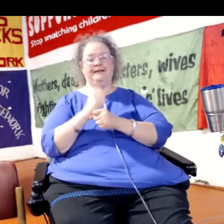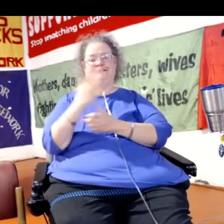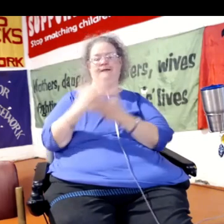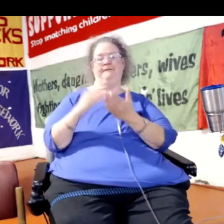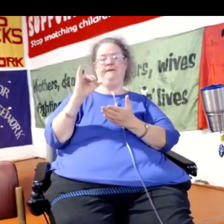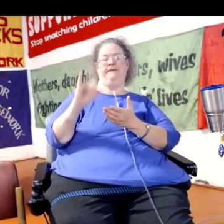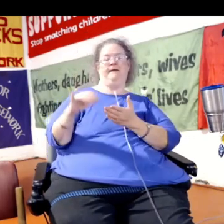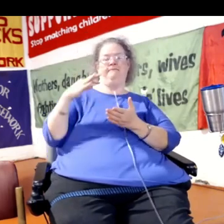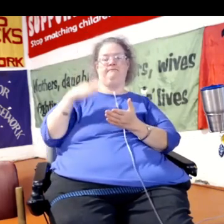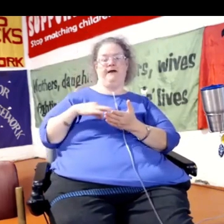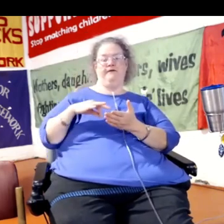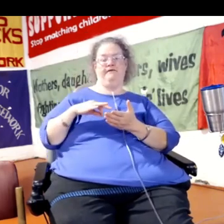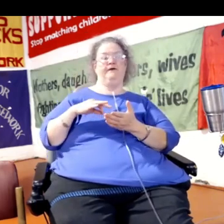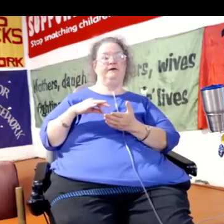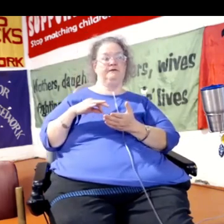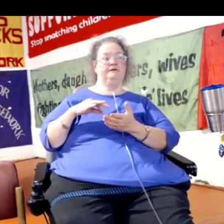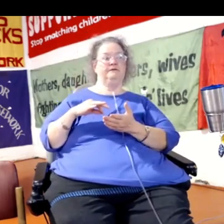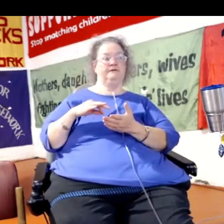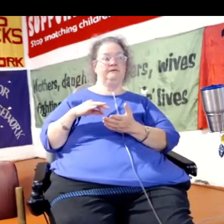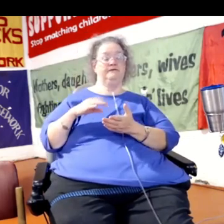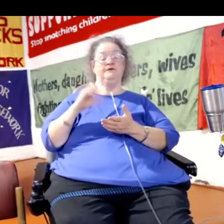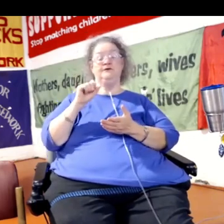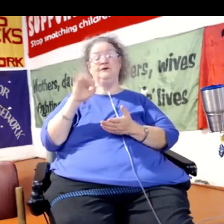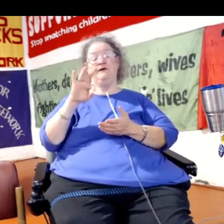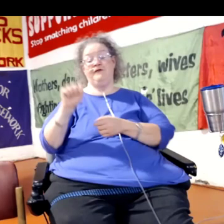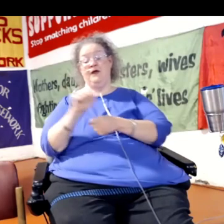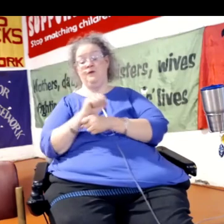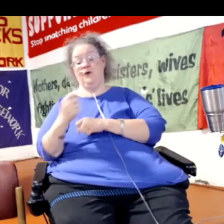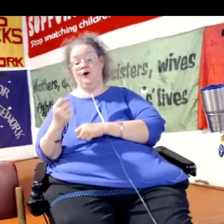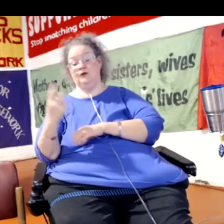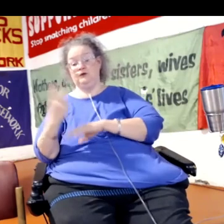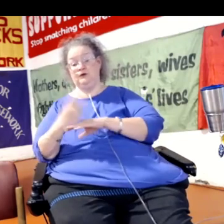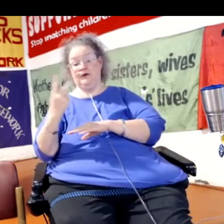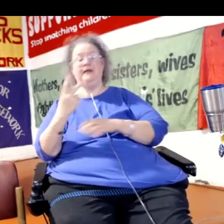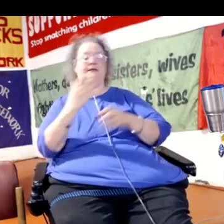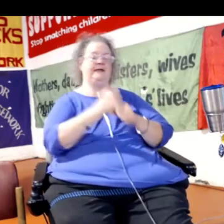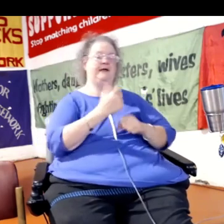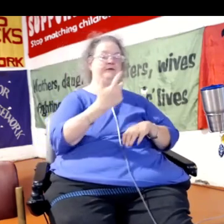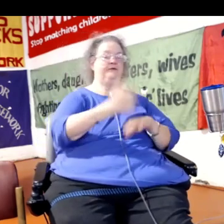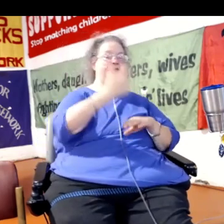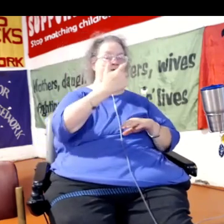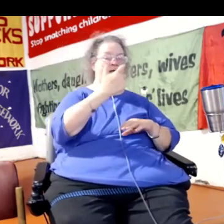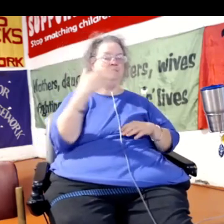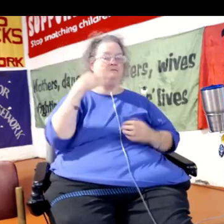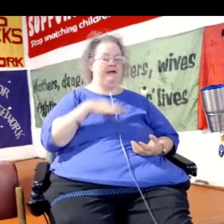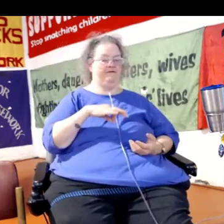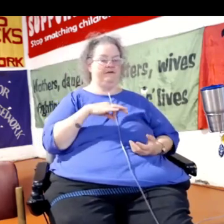childcare place, you know, if they work, you know, for 2 days, and then they'll get 3 days worth of this benefit.